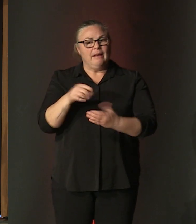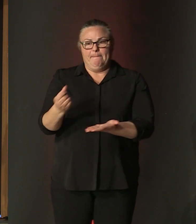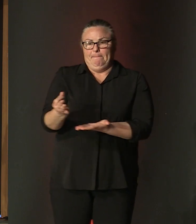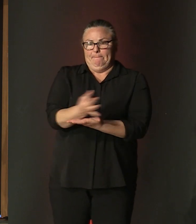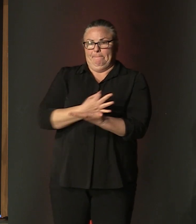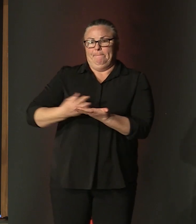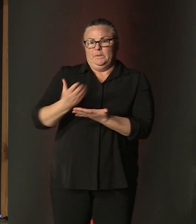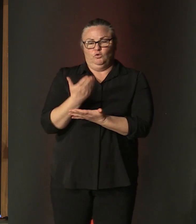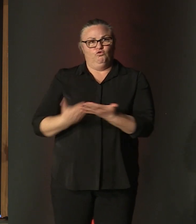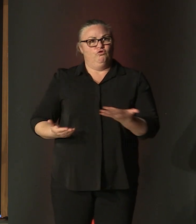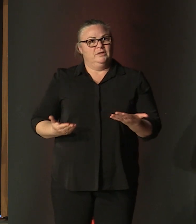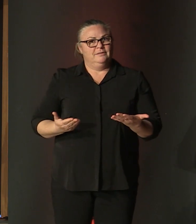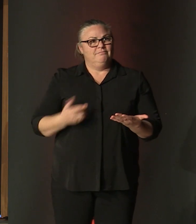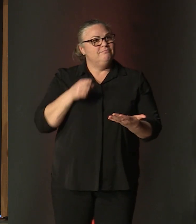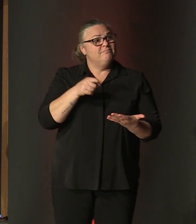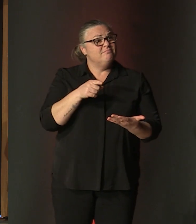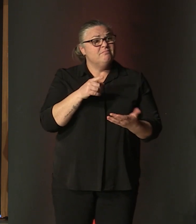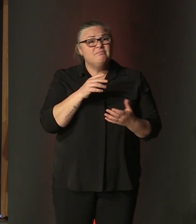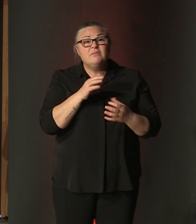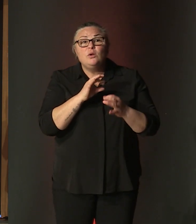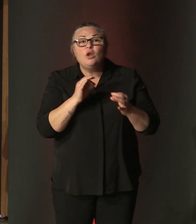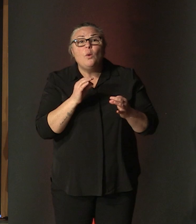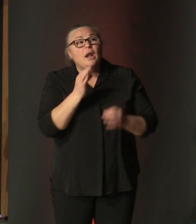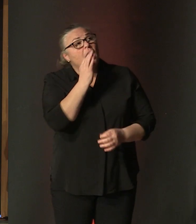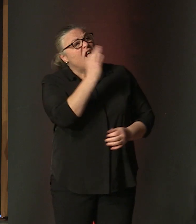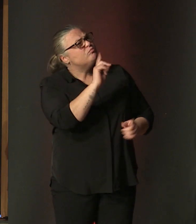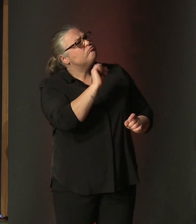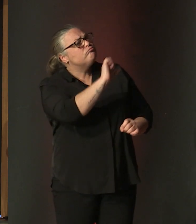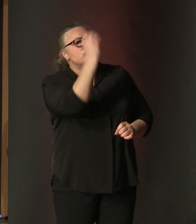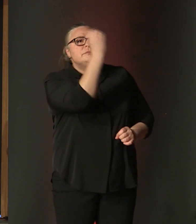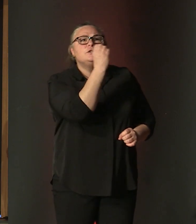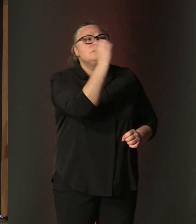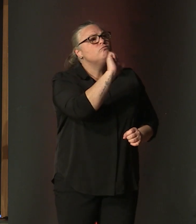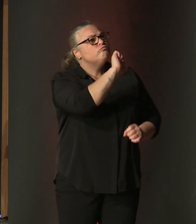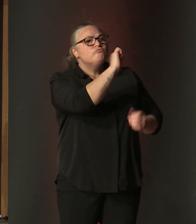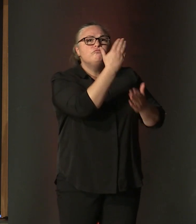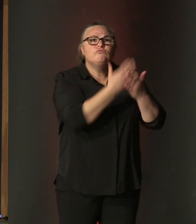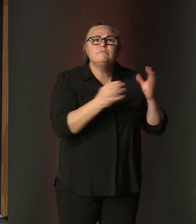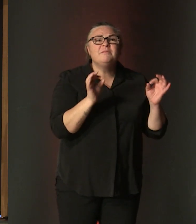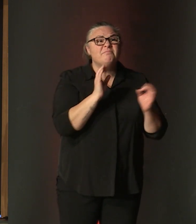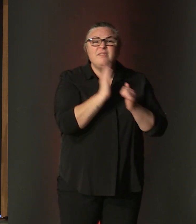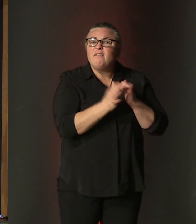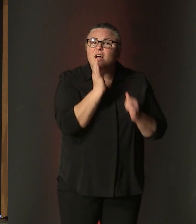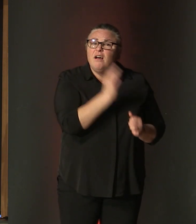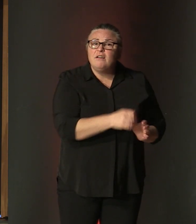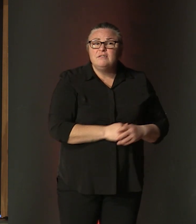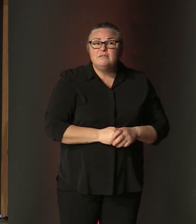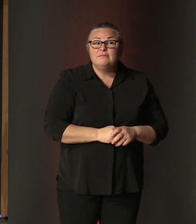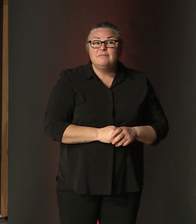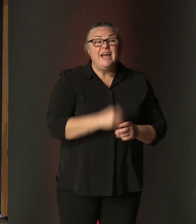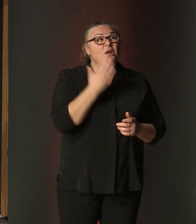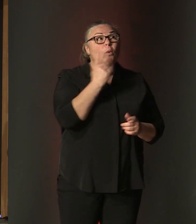Of course, we'll never know. Nobody ever asked him. In fact, upon his return from the war